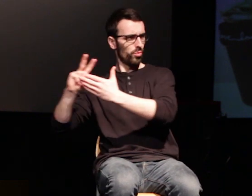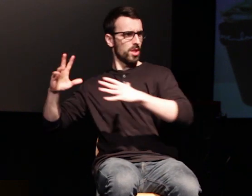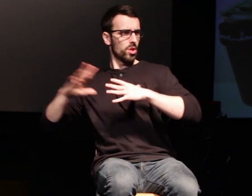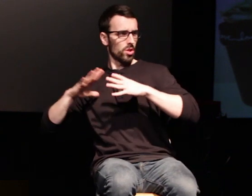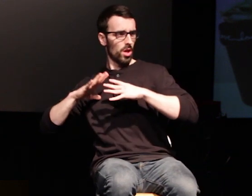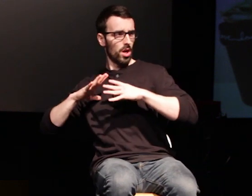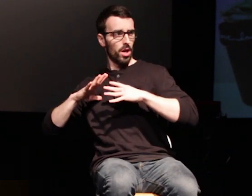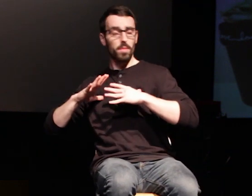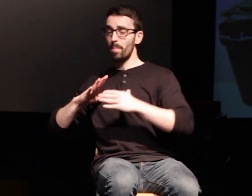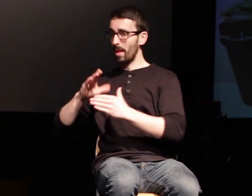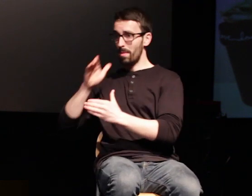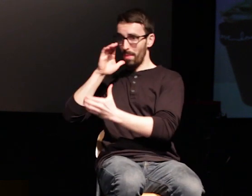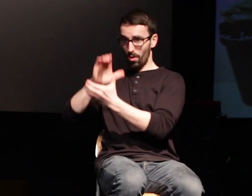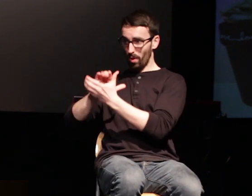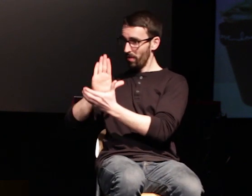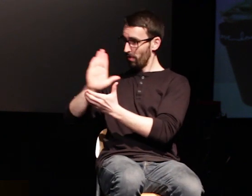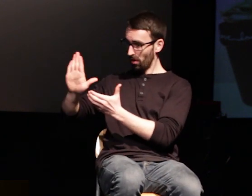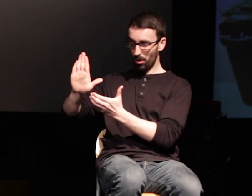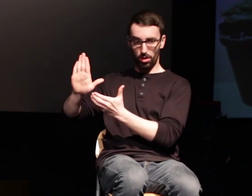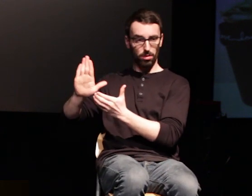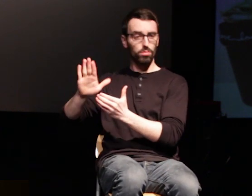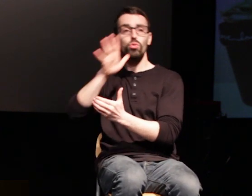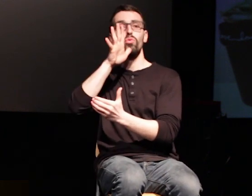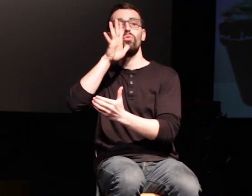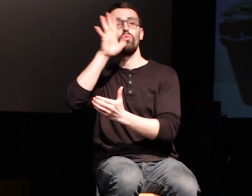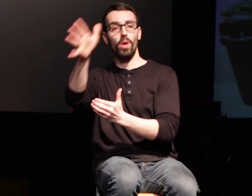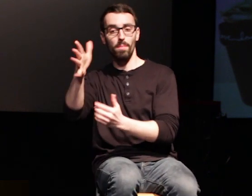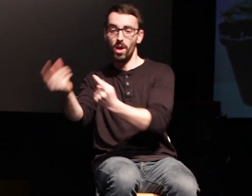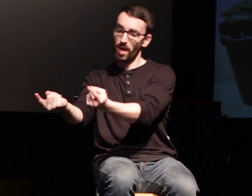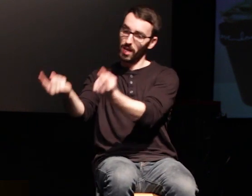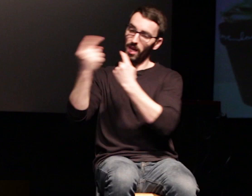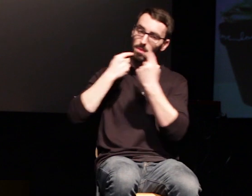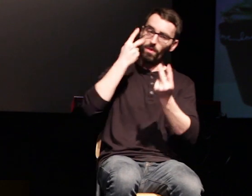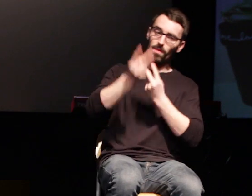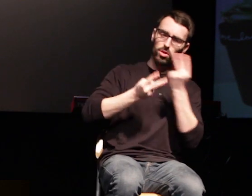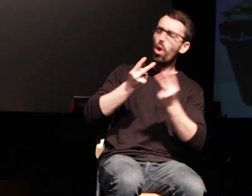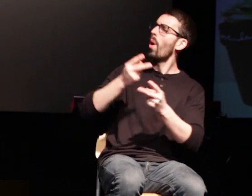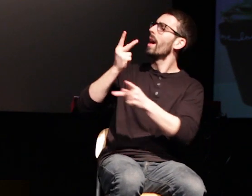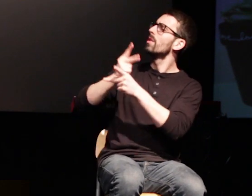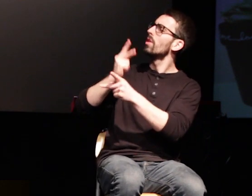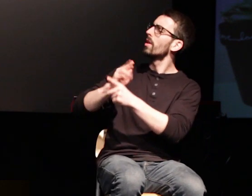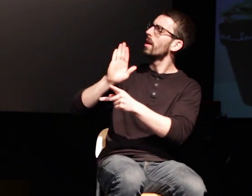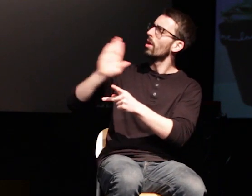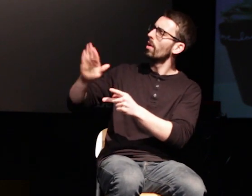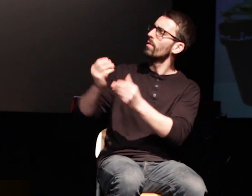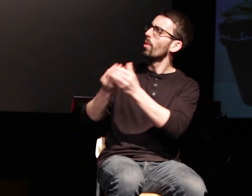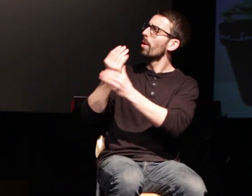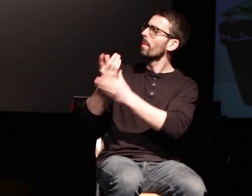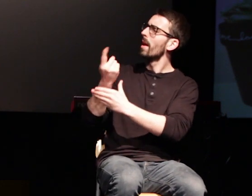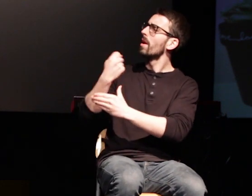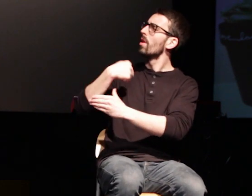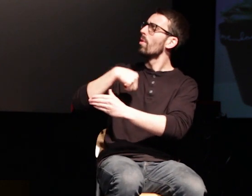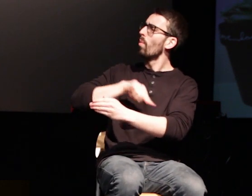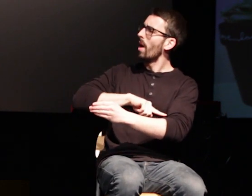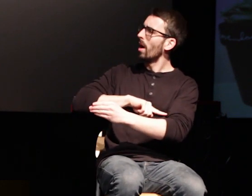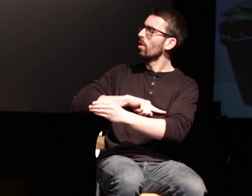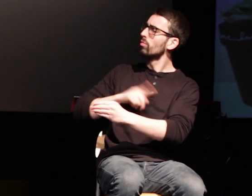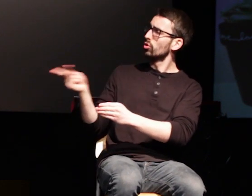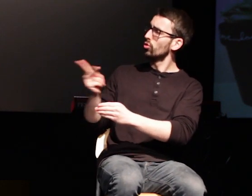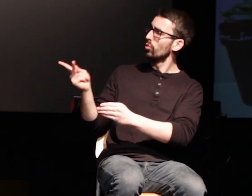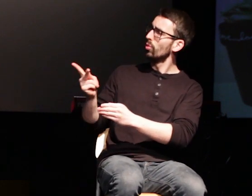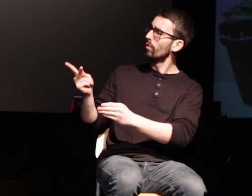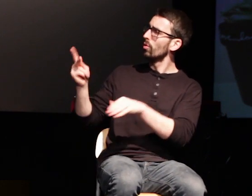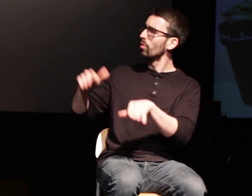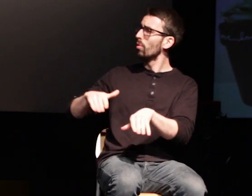and so we got back, and she said, yeah, I took care of your succulent for you while we were gone. And I was like, oh man, well, that's gonna finish that one off, because they're